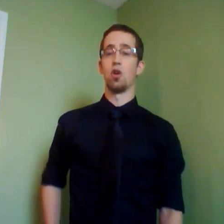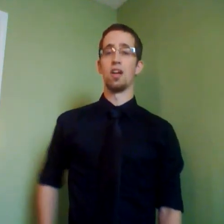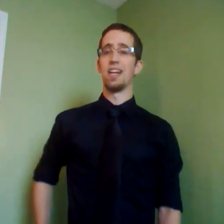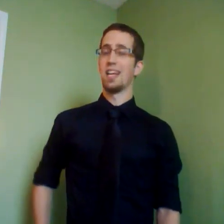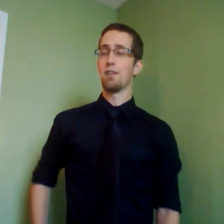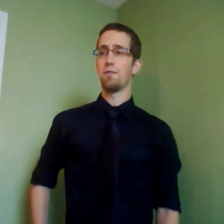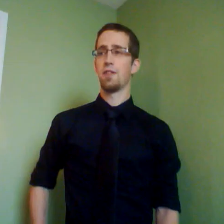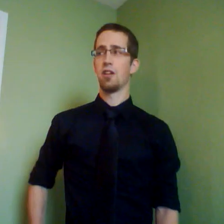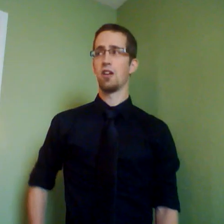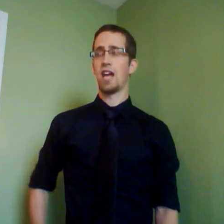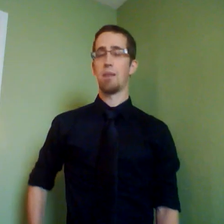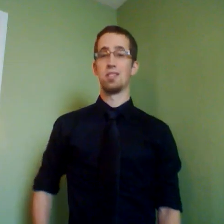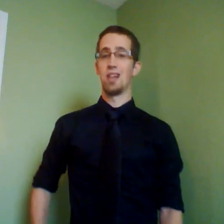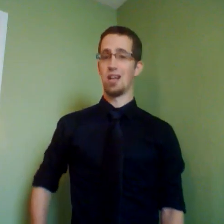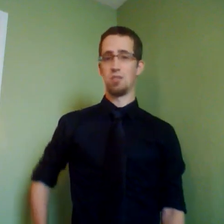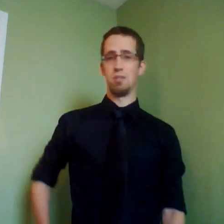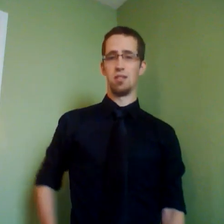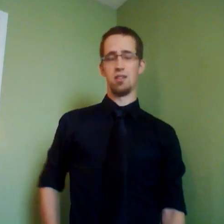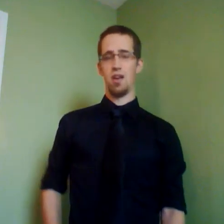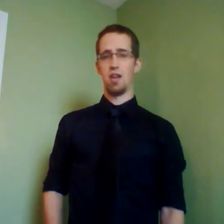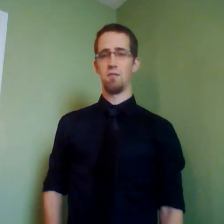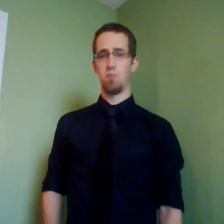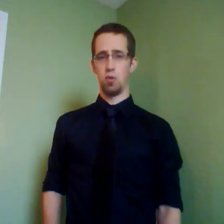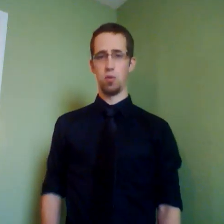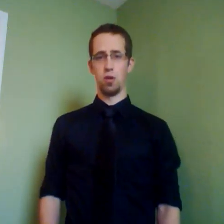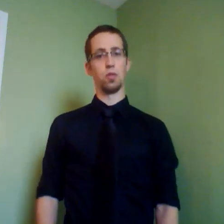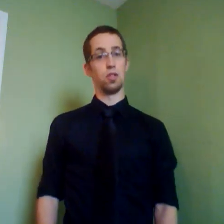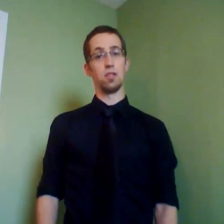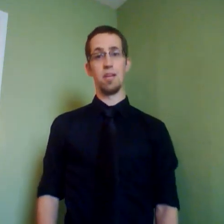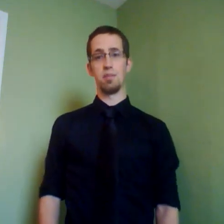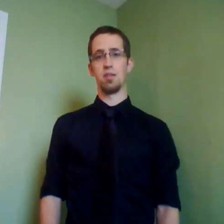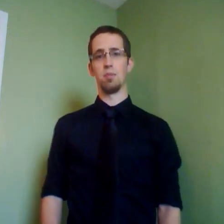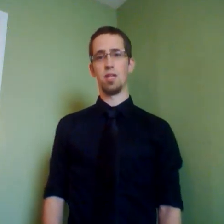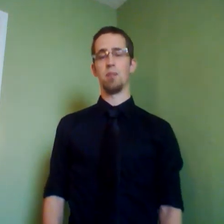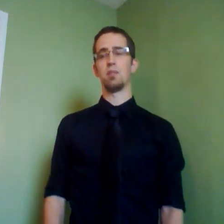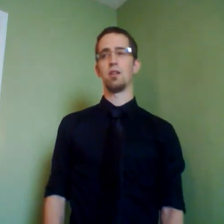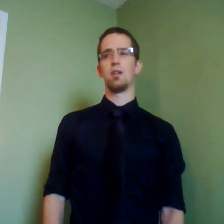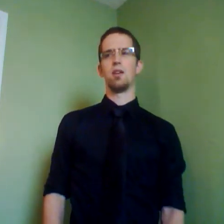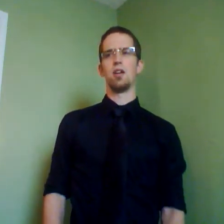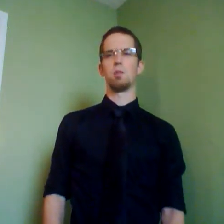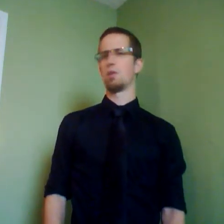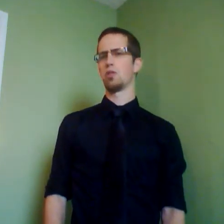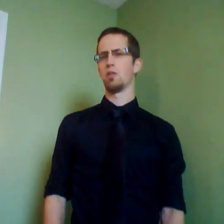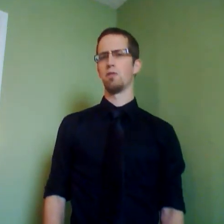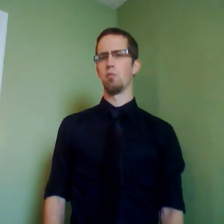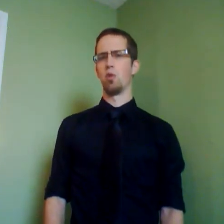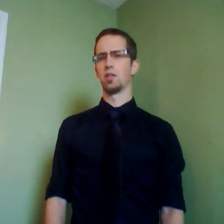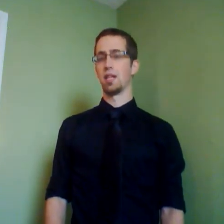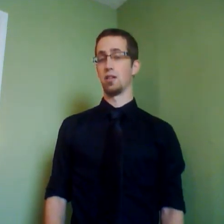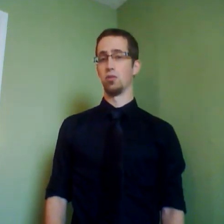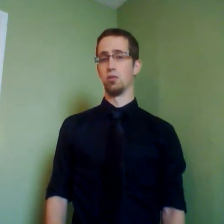Or if there happens not to be a sign for a word, which does happen sometimes, especially for more technical